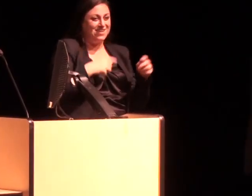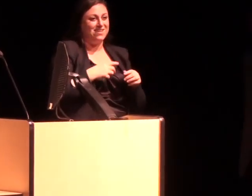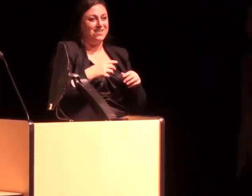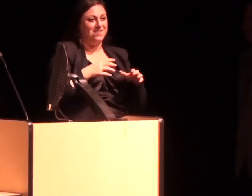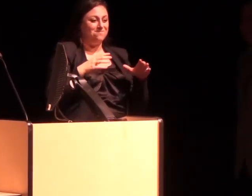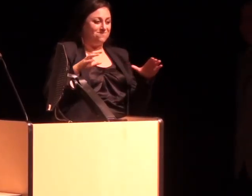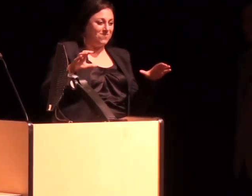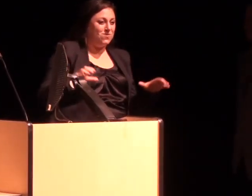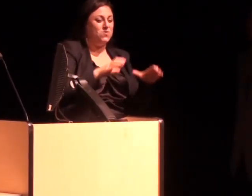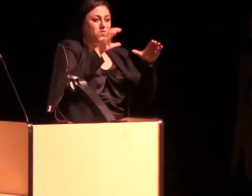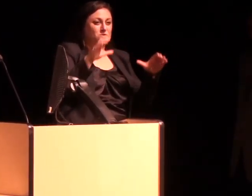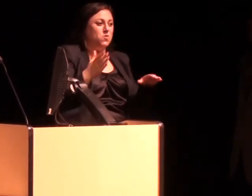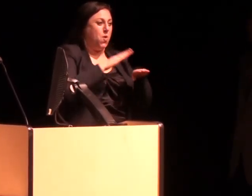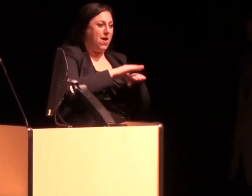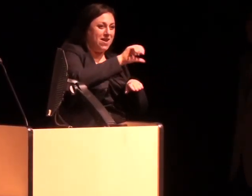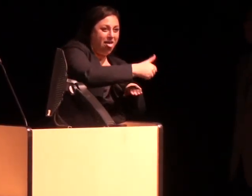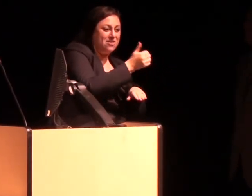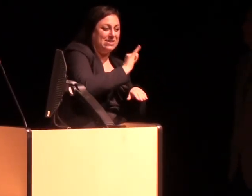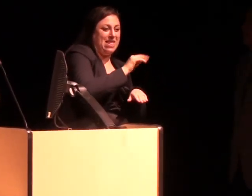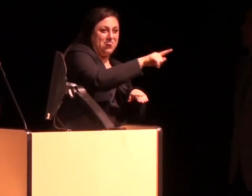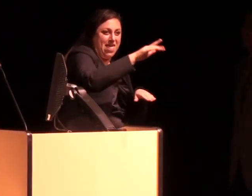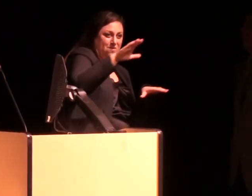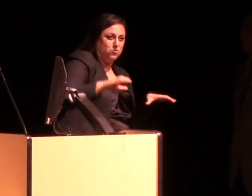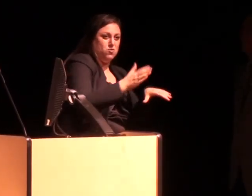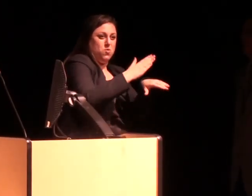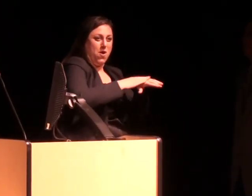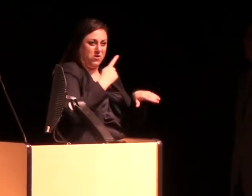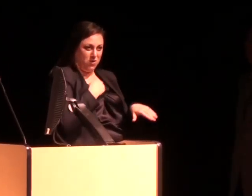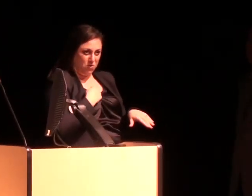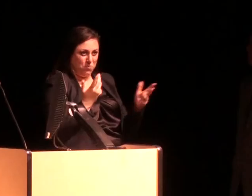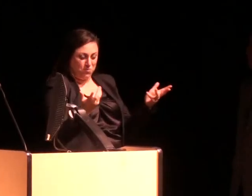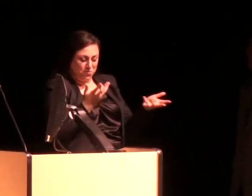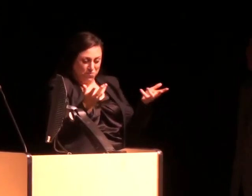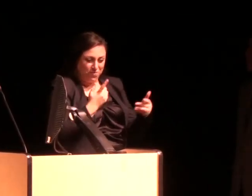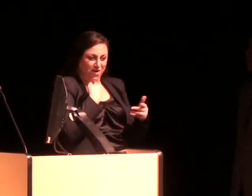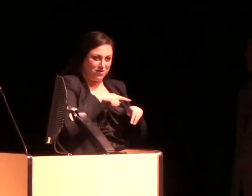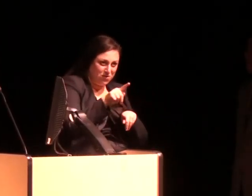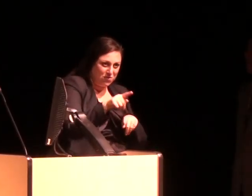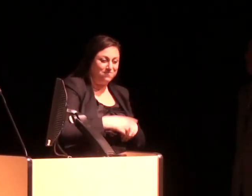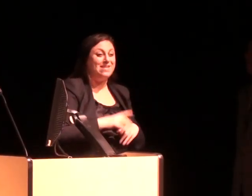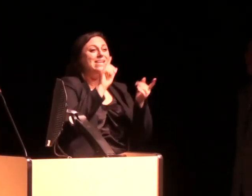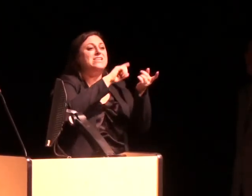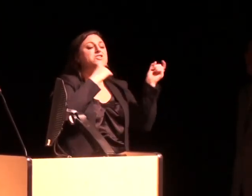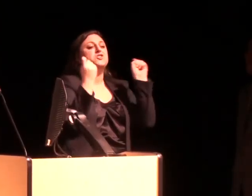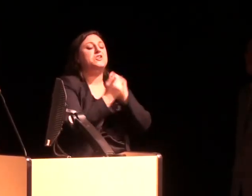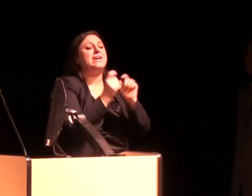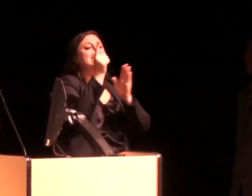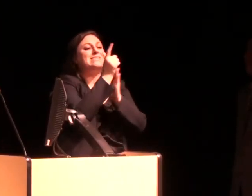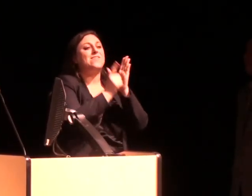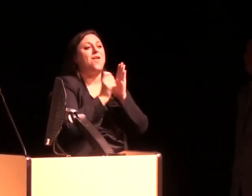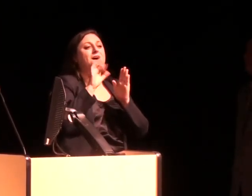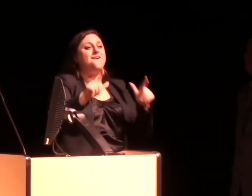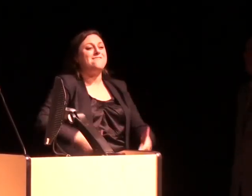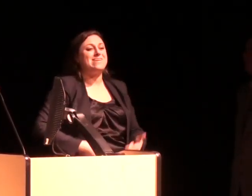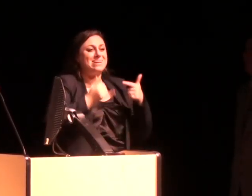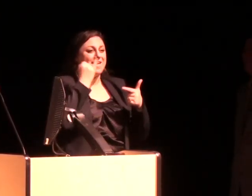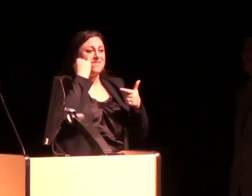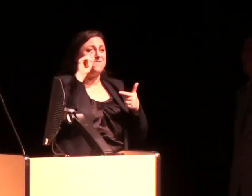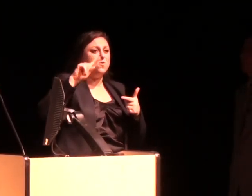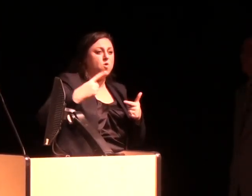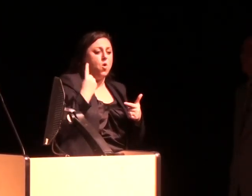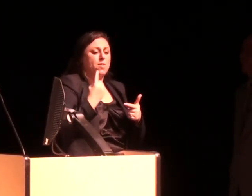will have them to do unto you. And for the end, this is the end. Change is the law of life. And those who look only to the past or present